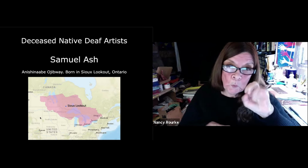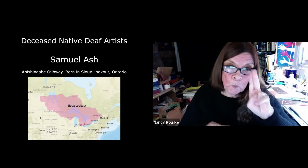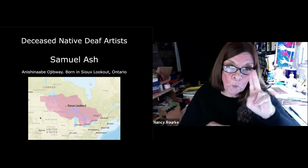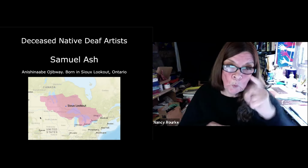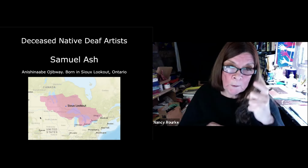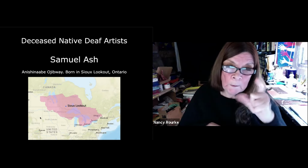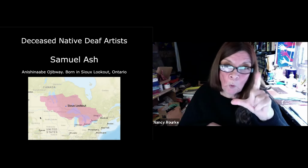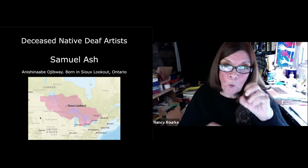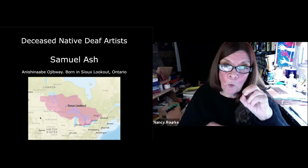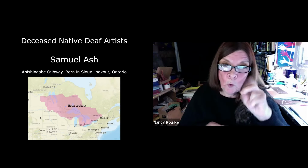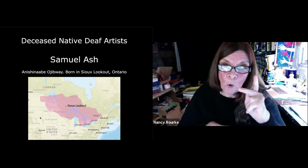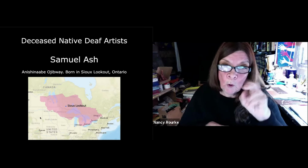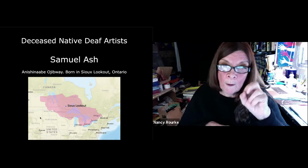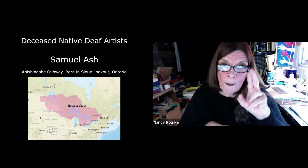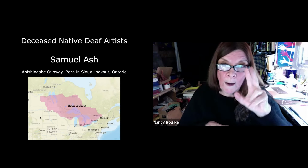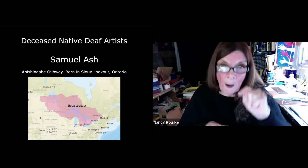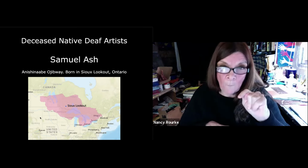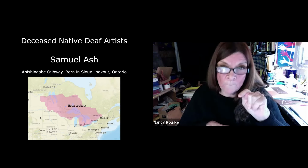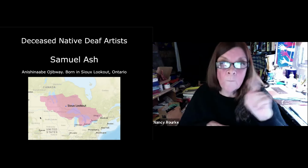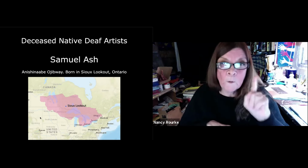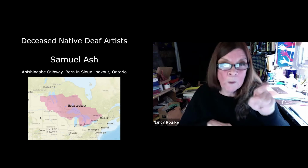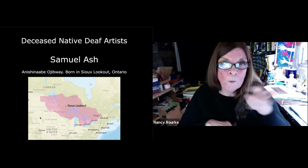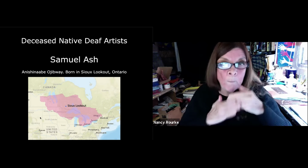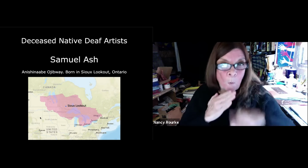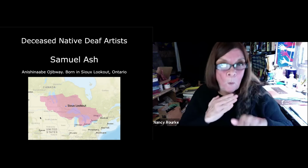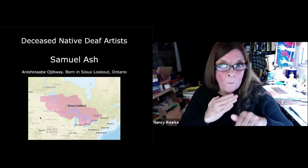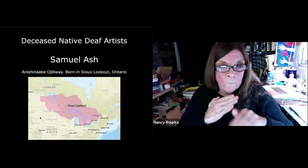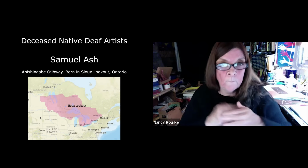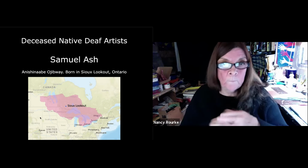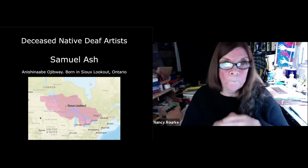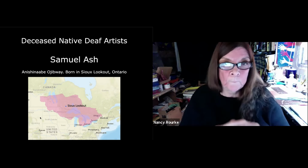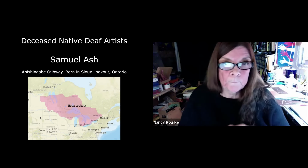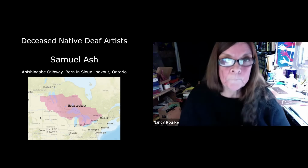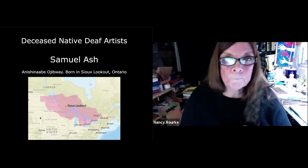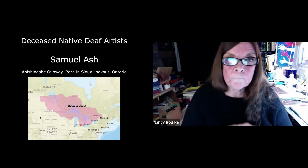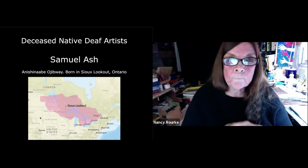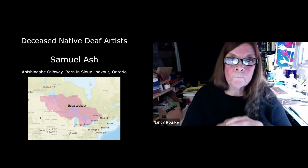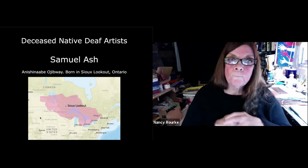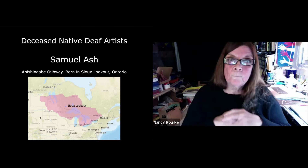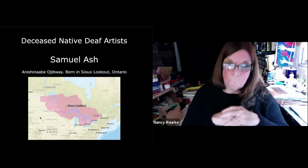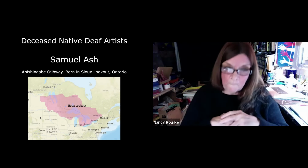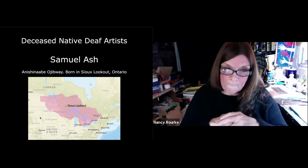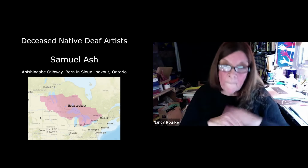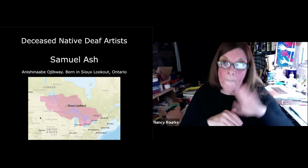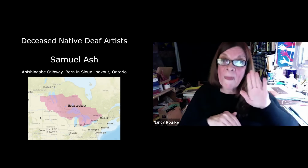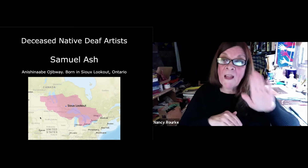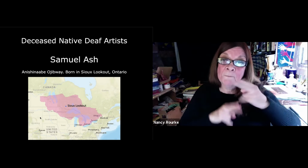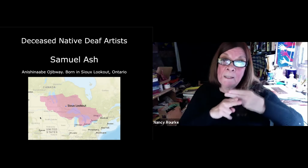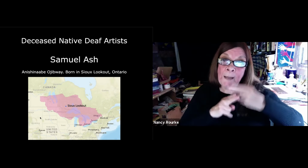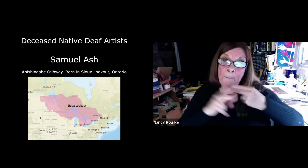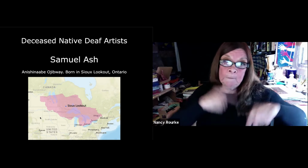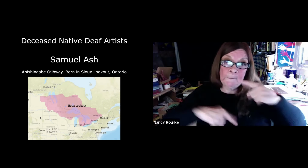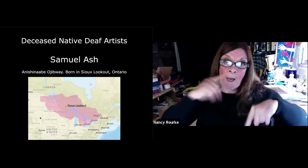If you look on the map that I'm showing, it says Sioux Lookout. That is where Samuel Ash was born.